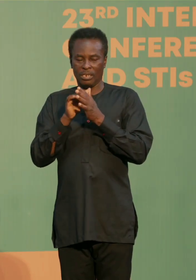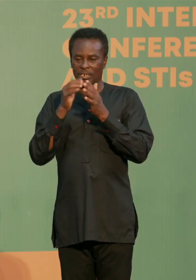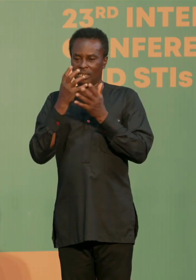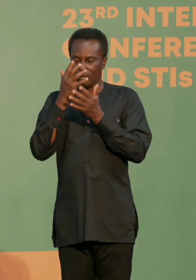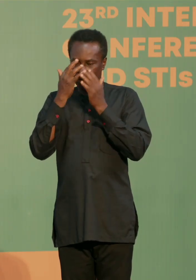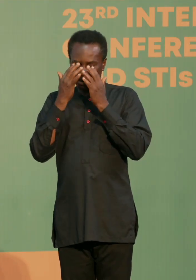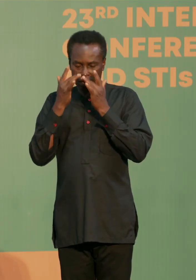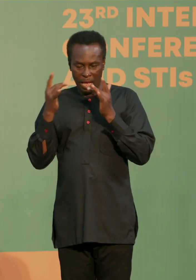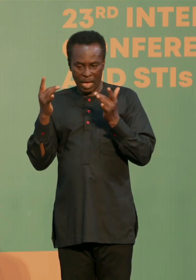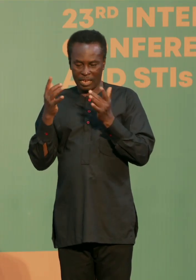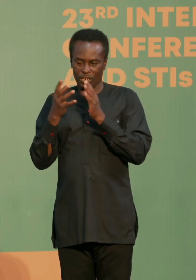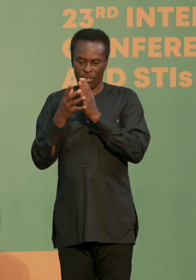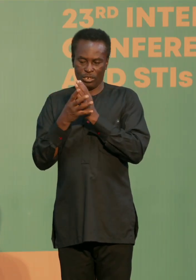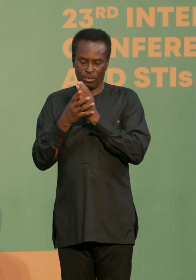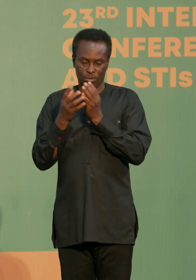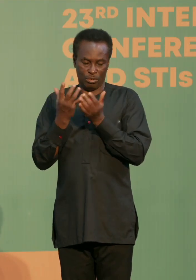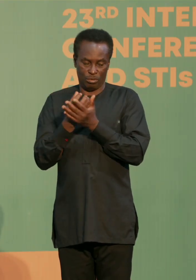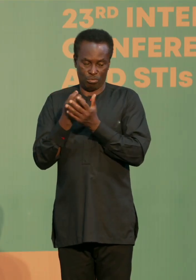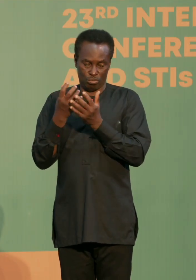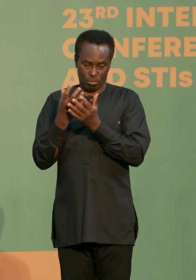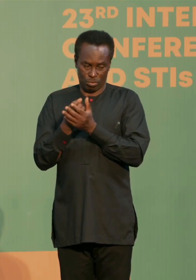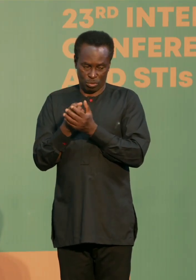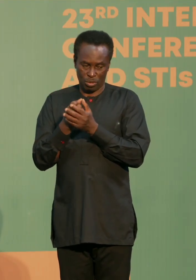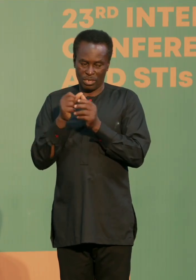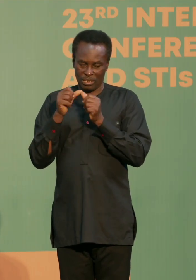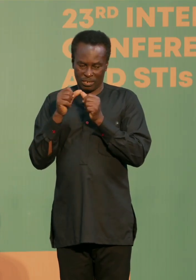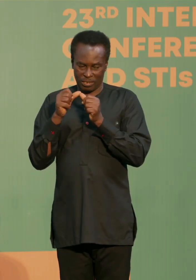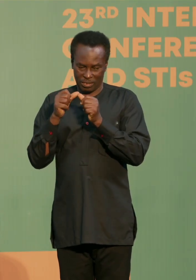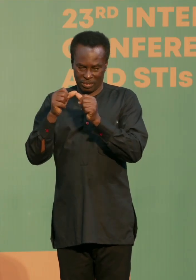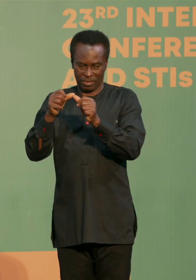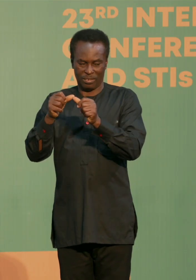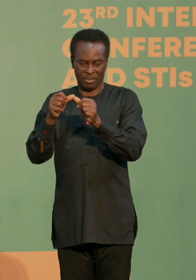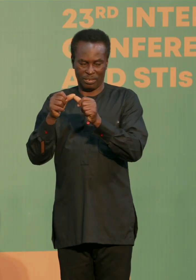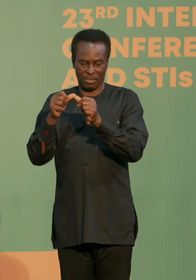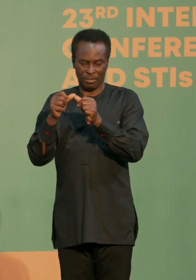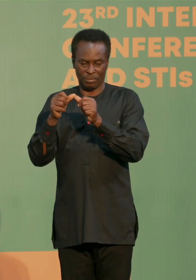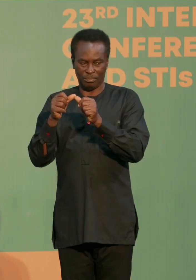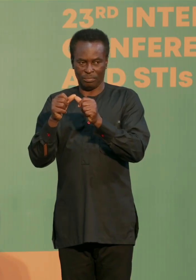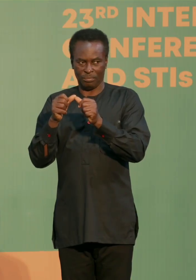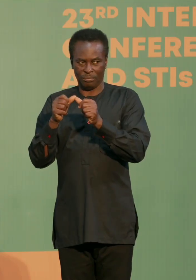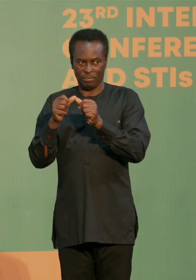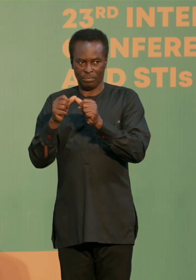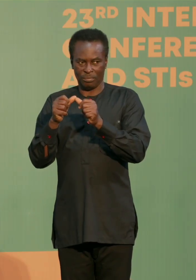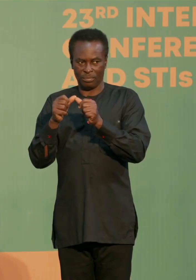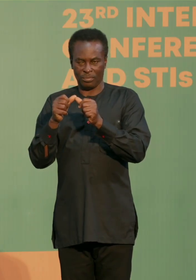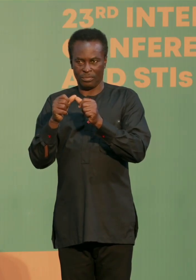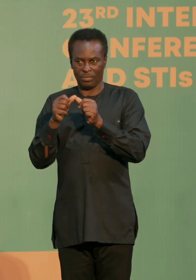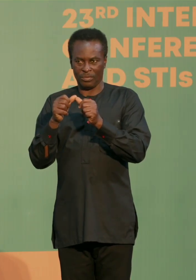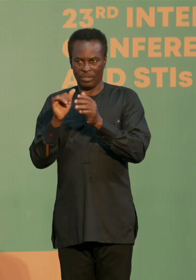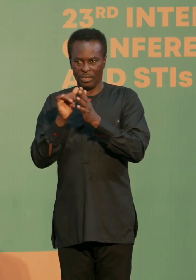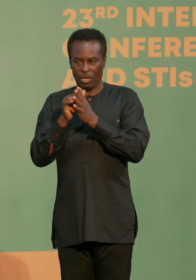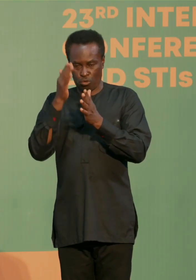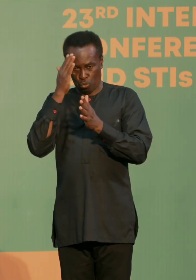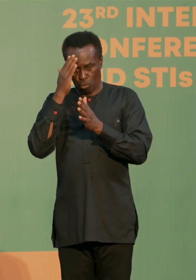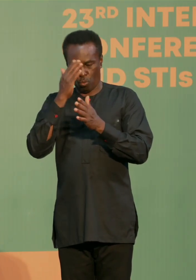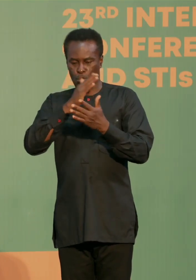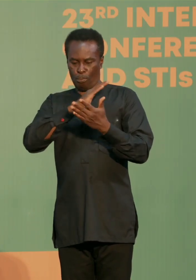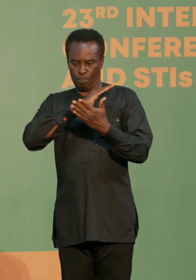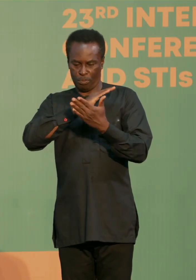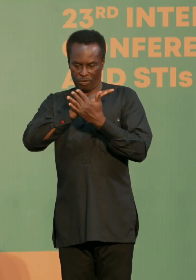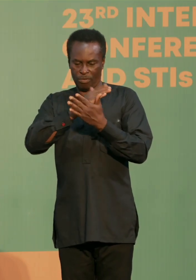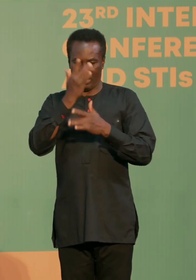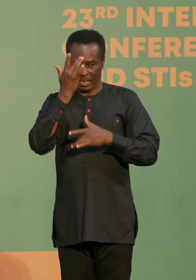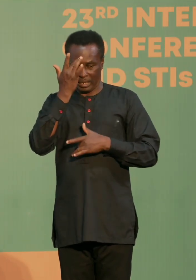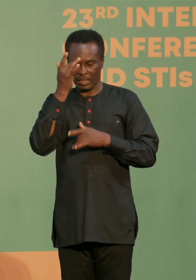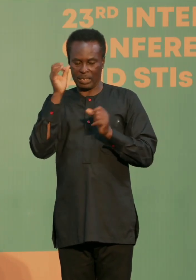cervical cancer still continues, even if we know that it's a preventable disease.